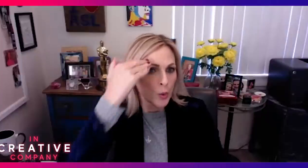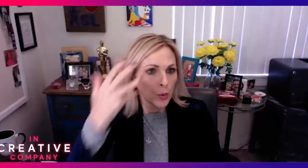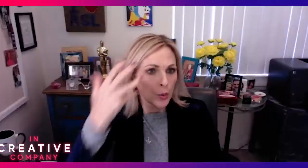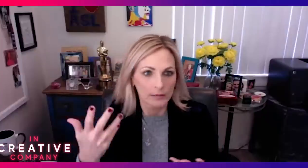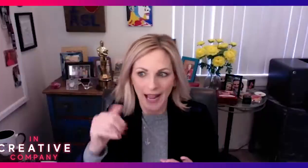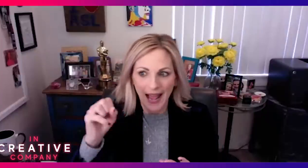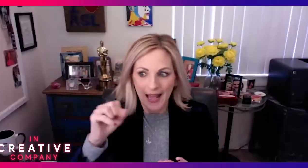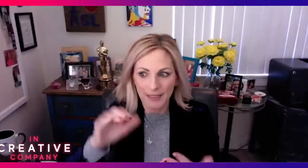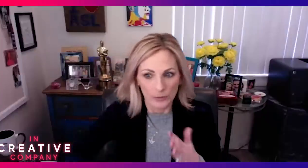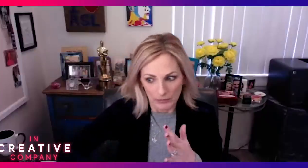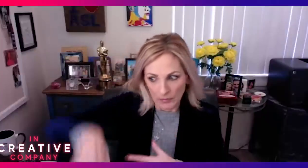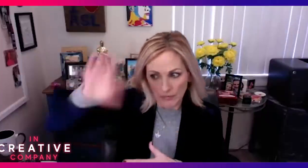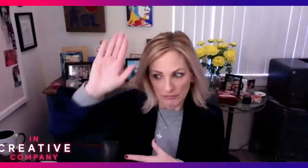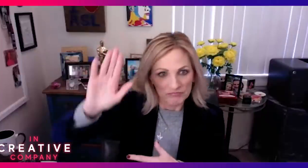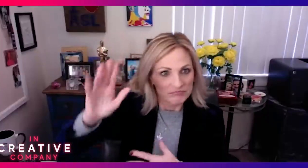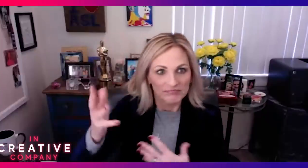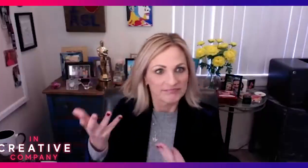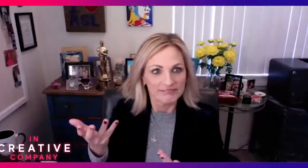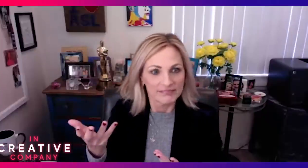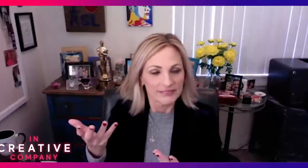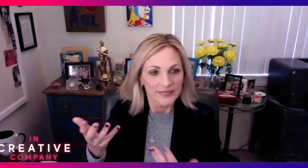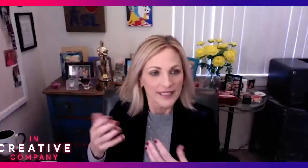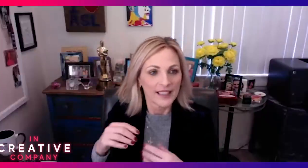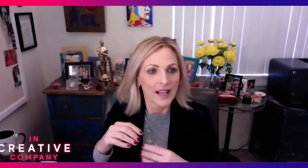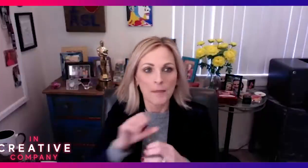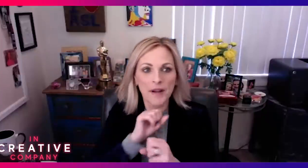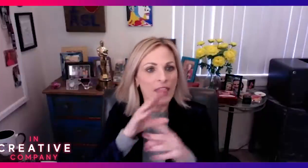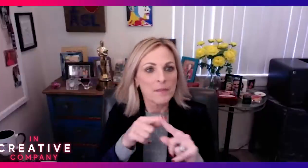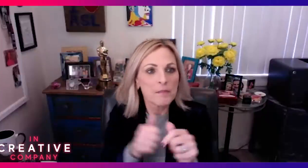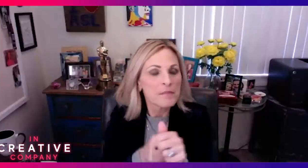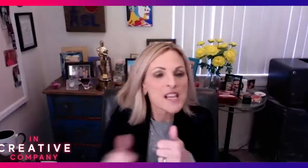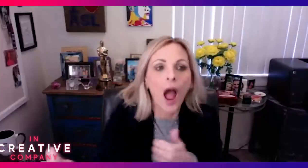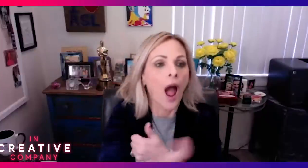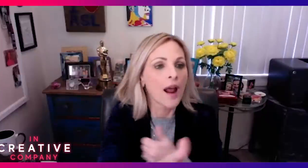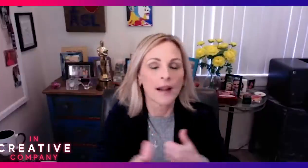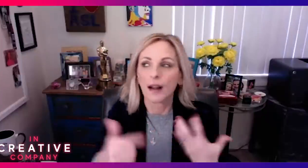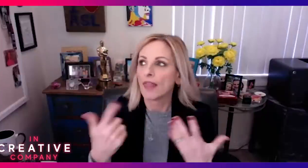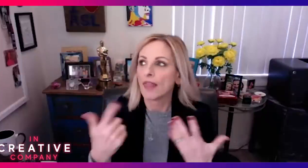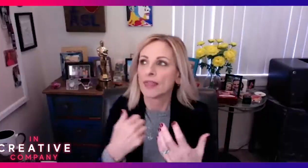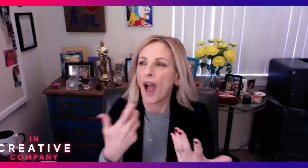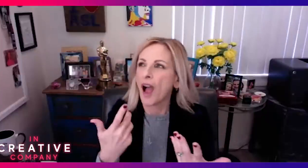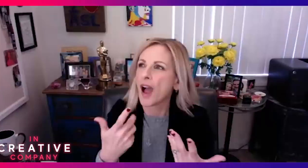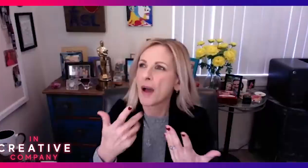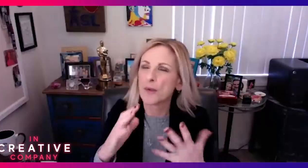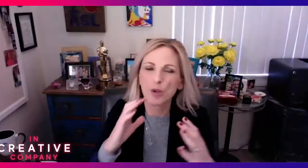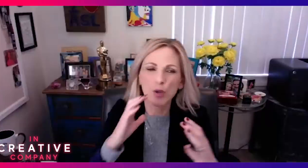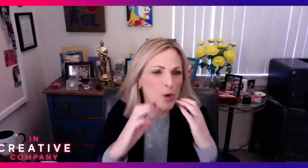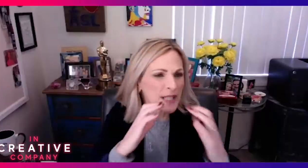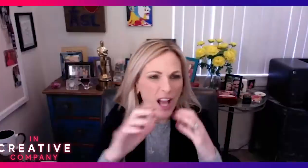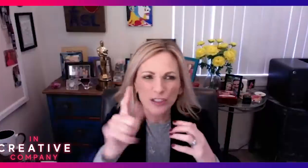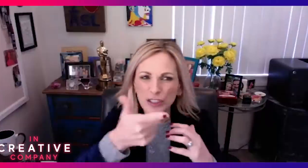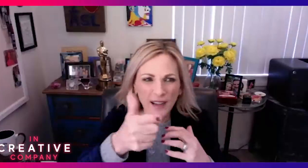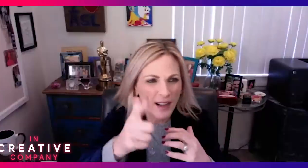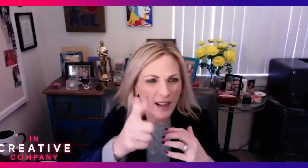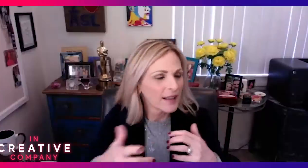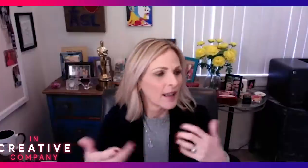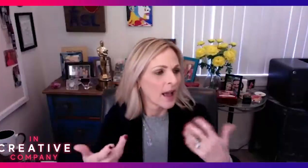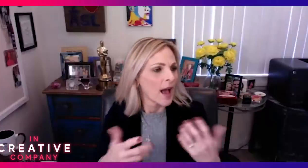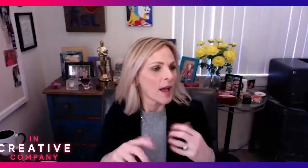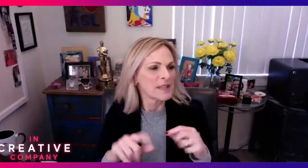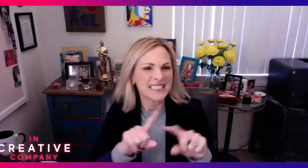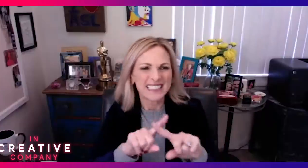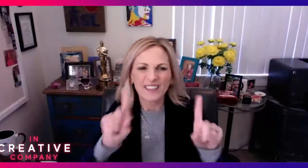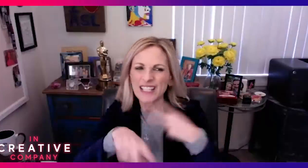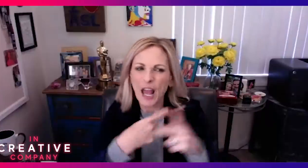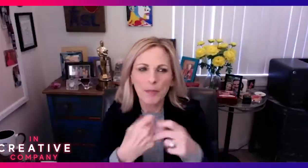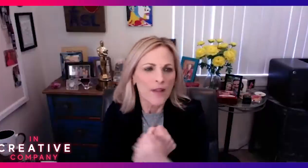daughter. That's all she knows. That's all she really knows growing up. But there was nothing really beyond that.